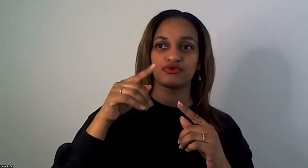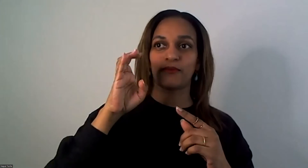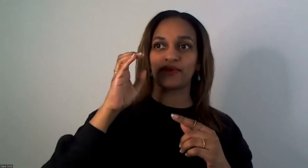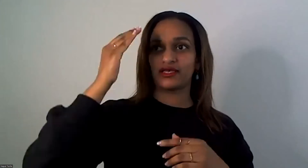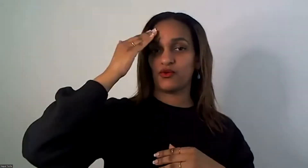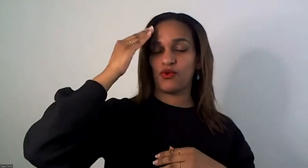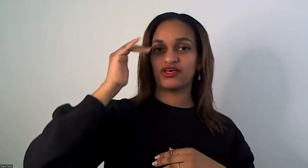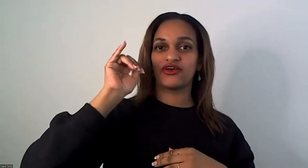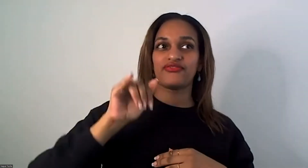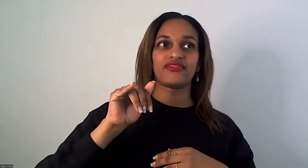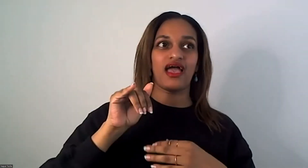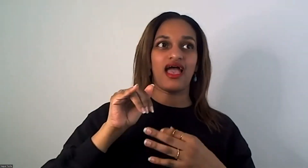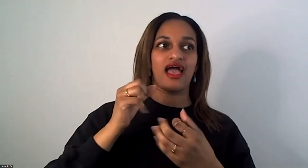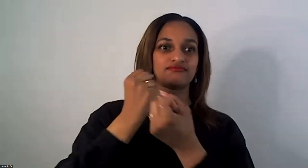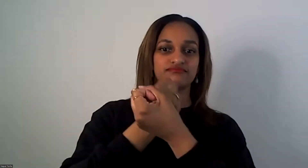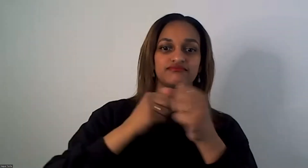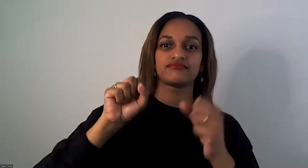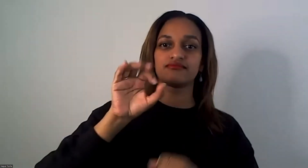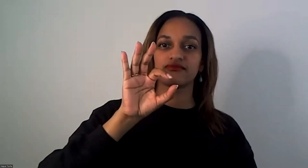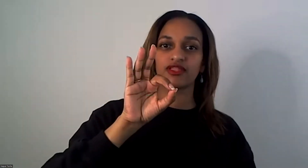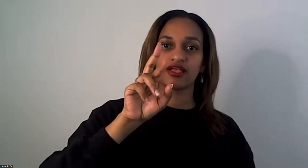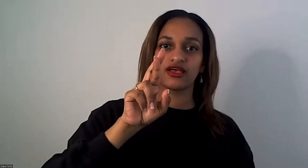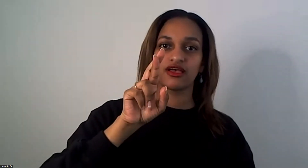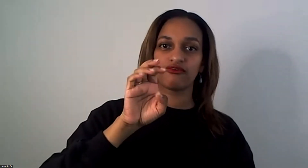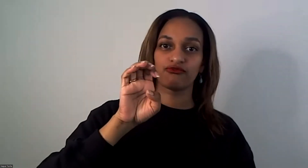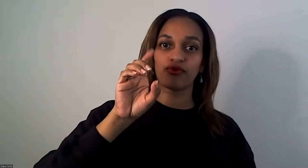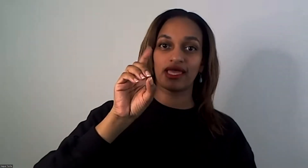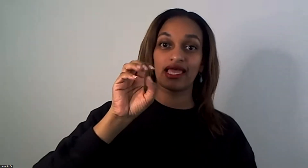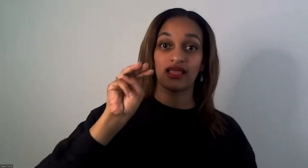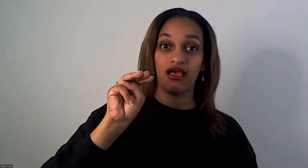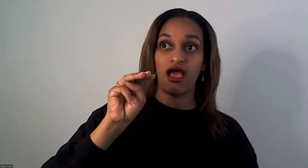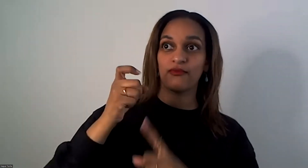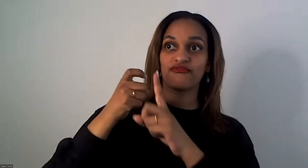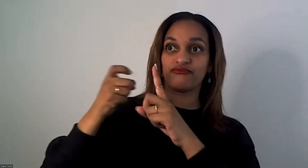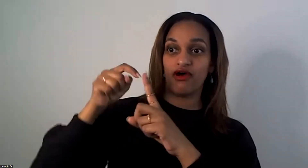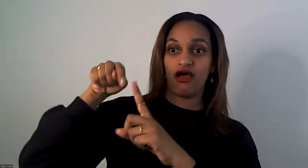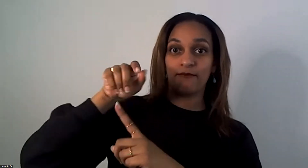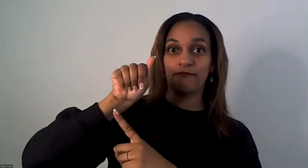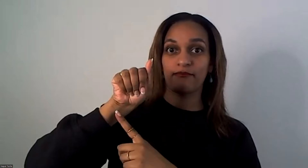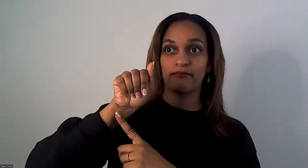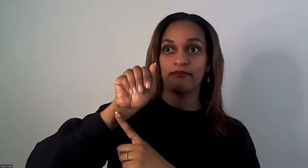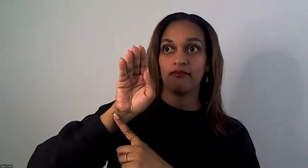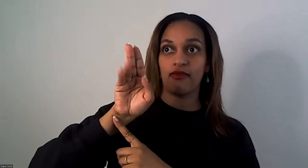I think it's important for us to be aware that the safety of our